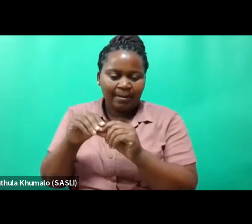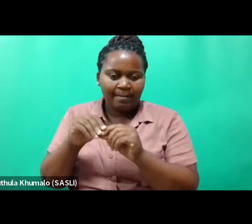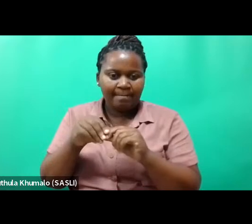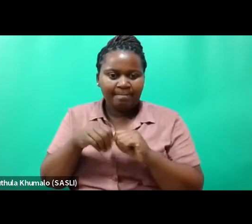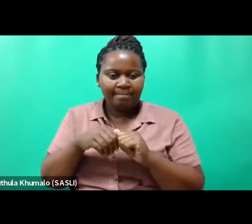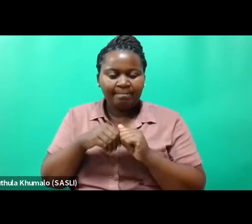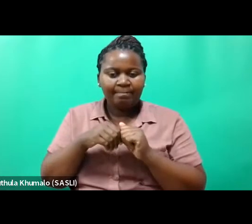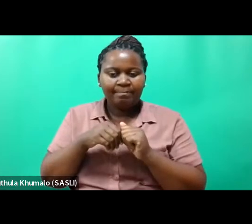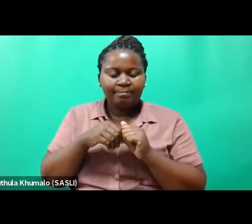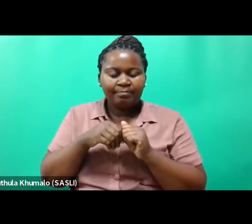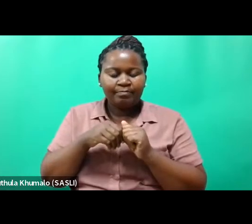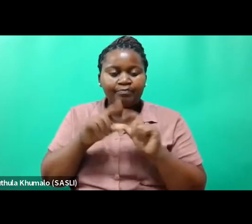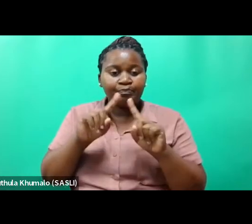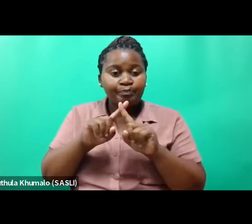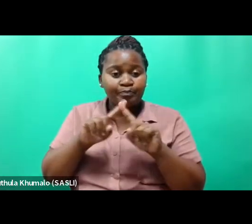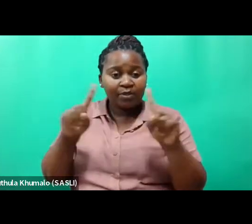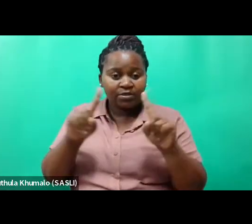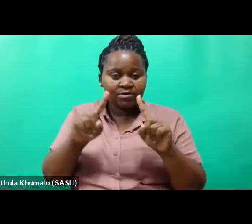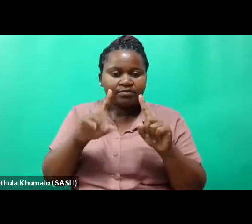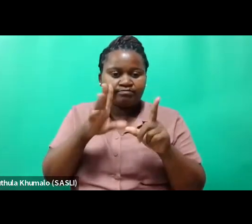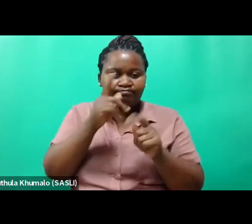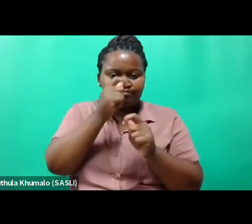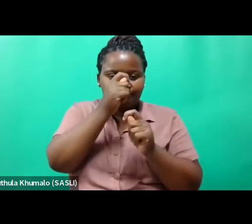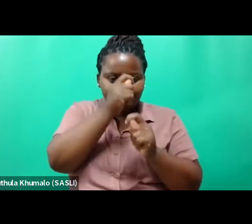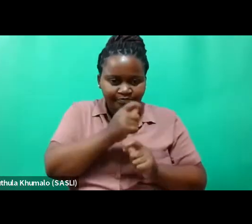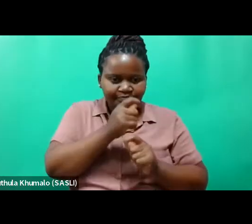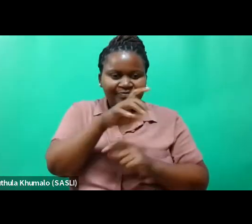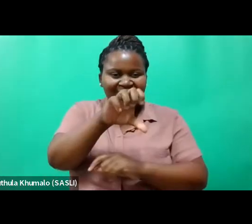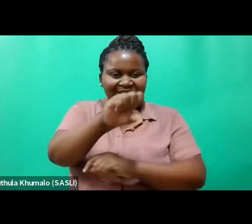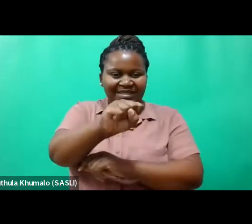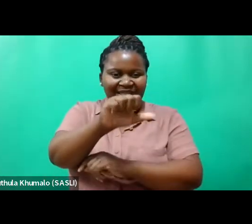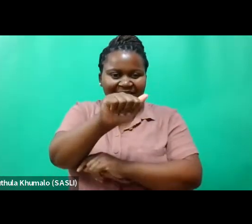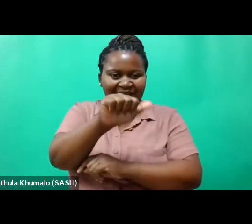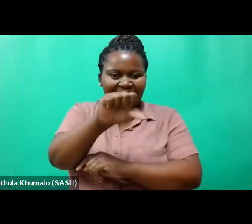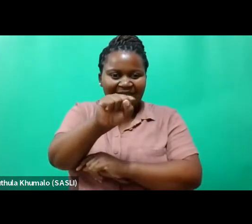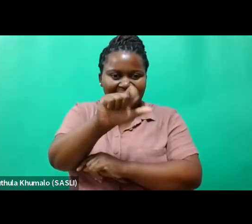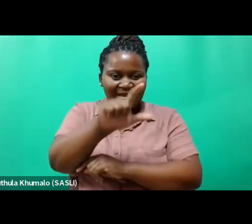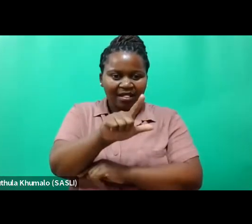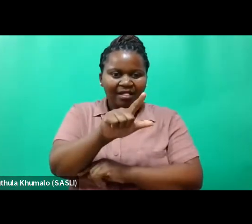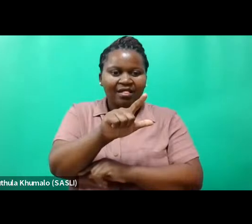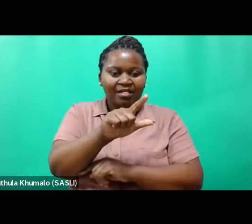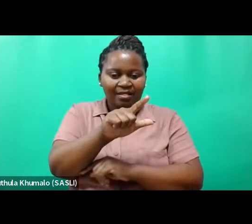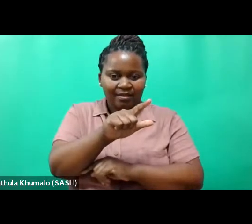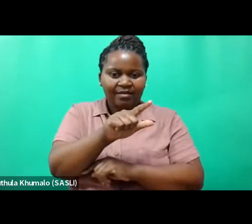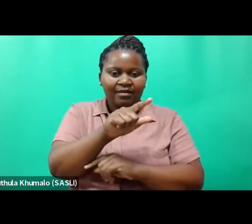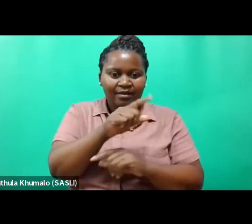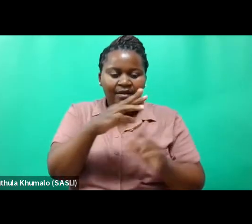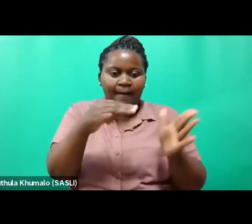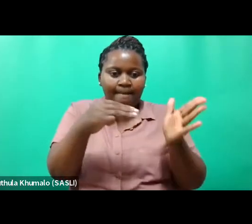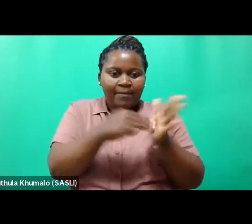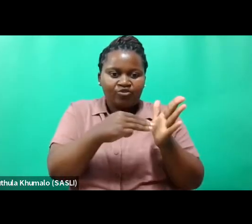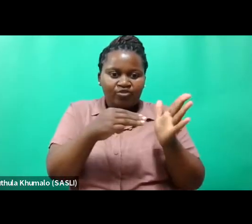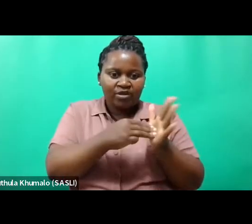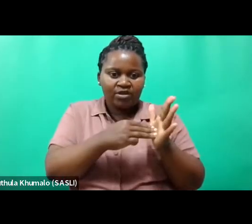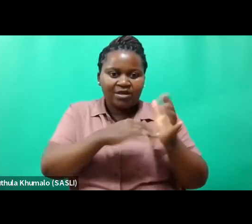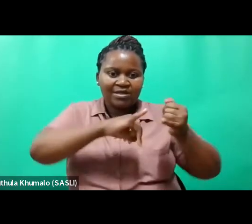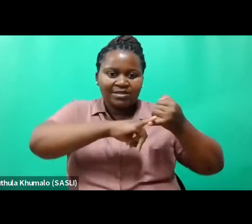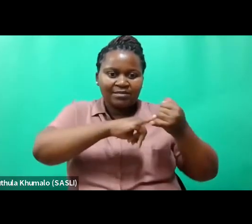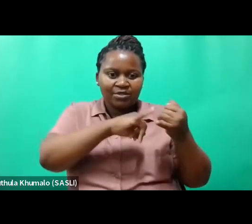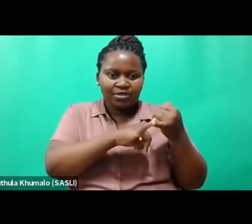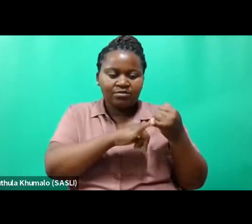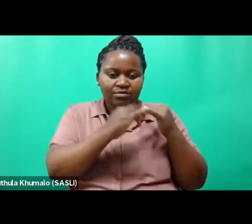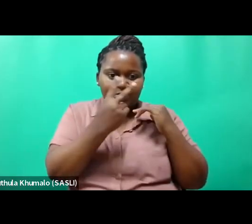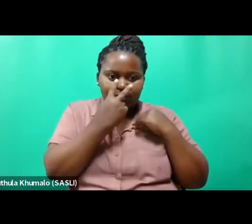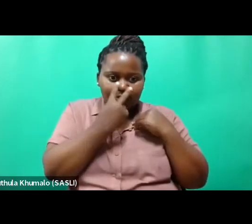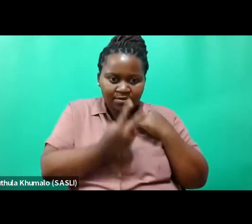However, the recognition of SASL as a matric subject has seen